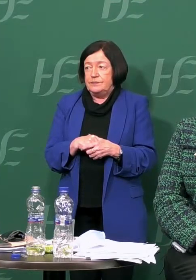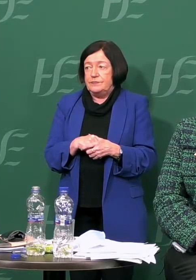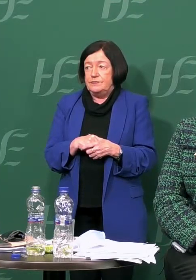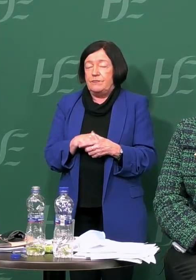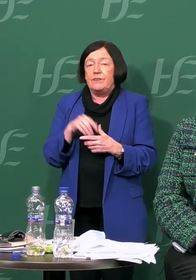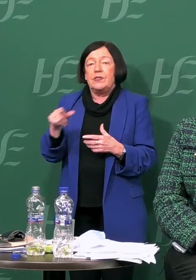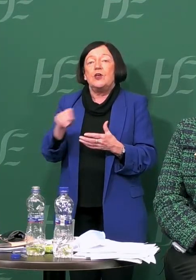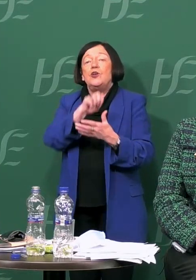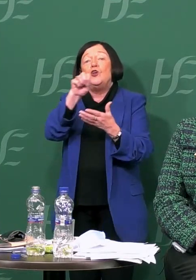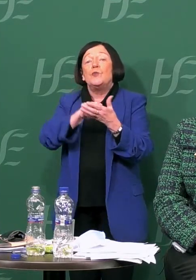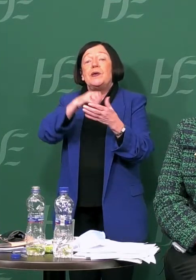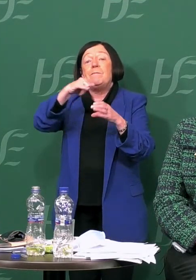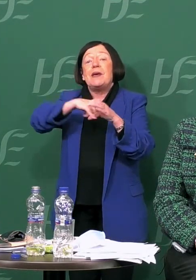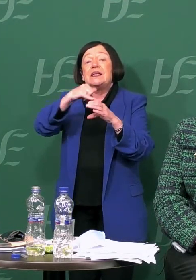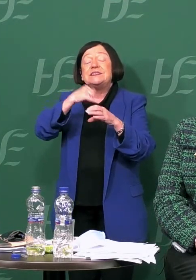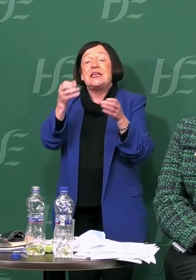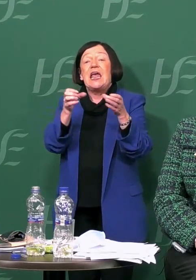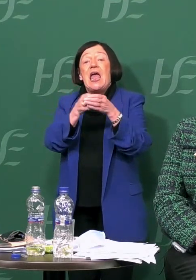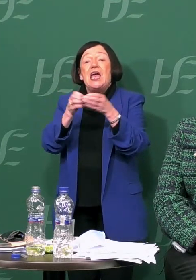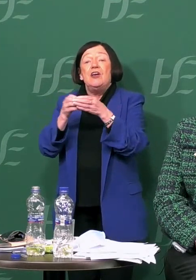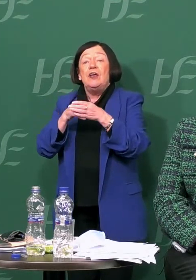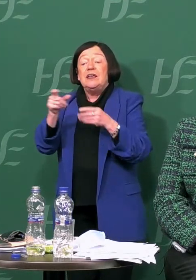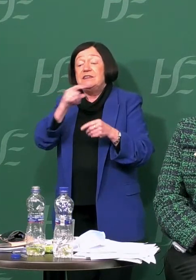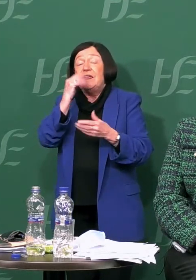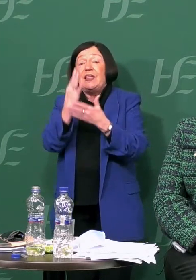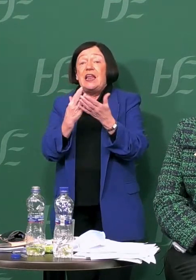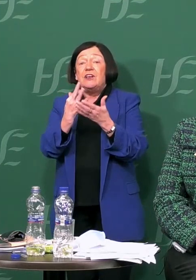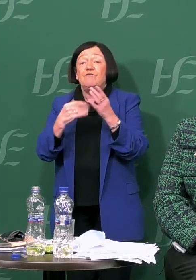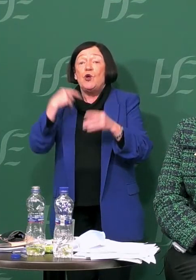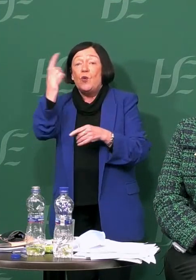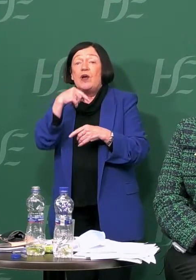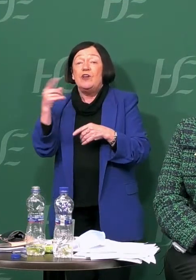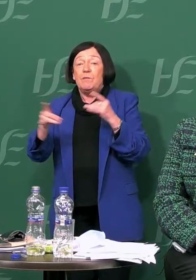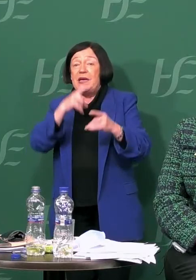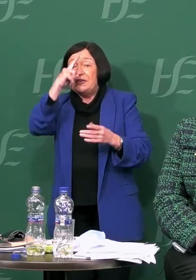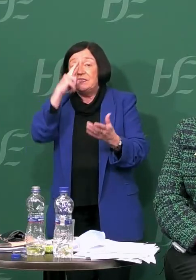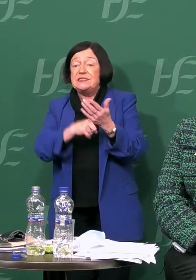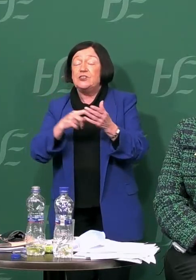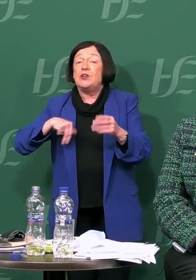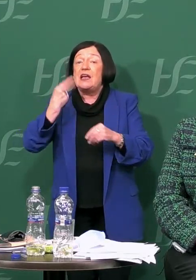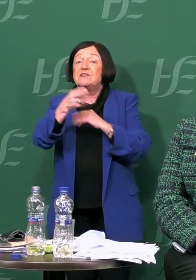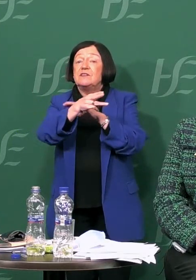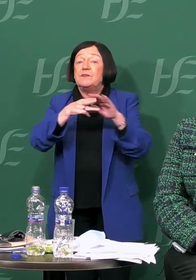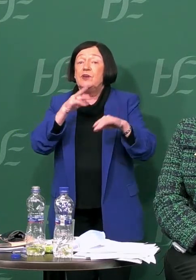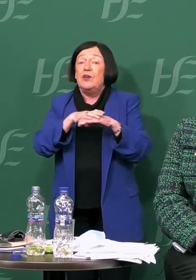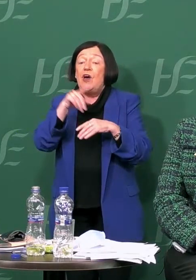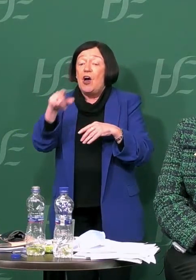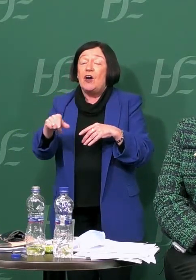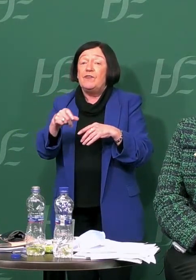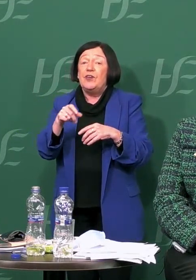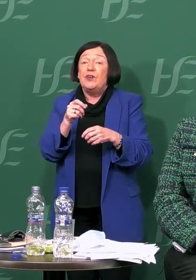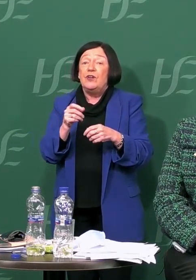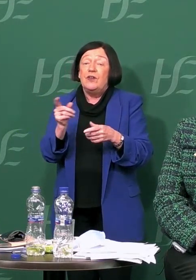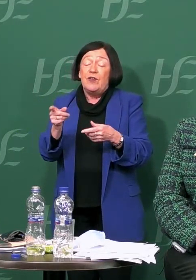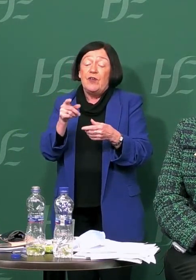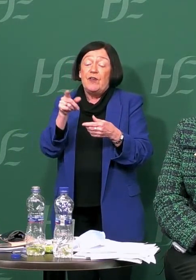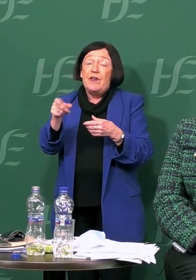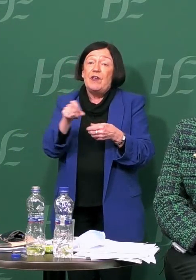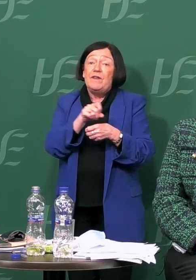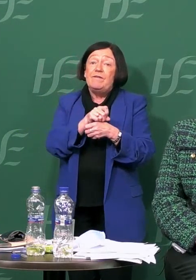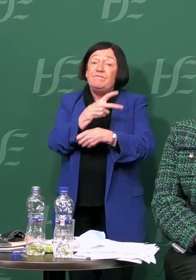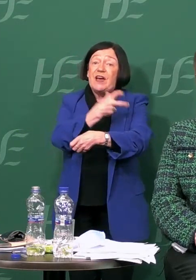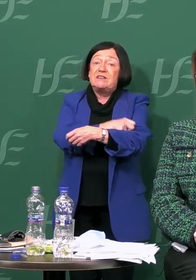The European Medicines Agency has been saying just in the last few hours that they should make a decision next month on the Pfizer vaccine for 5 to